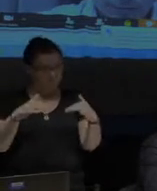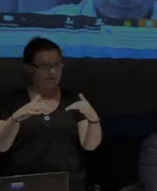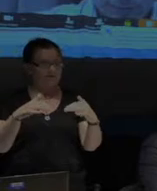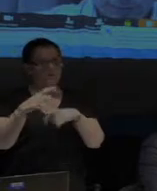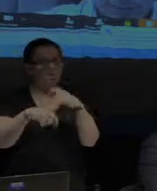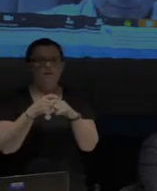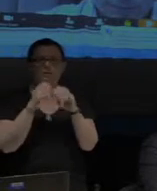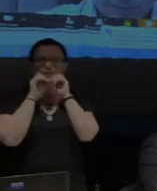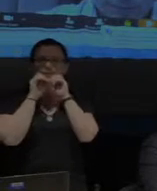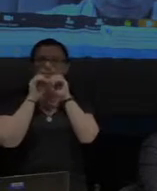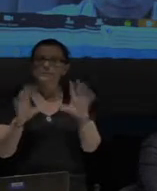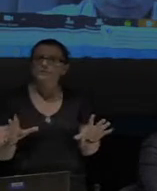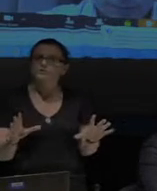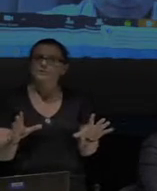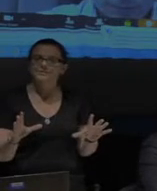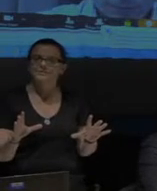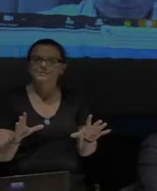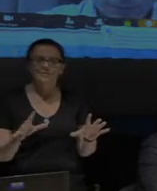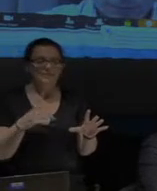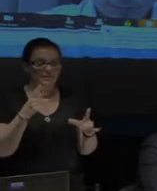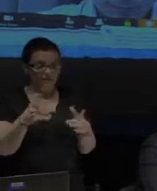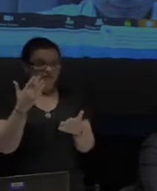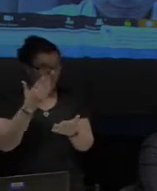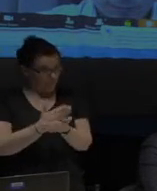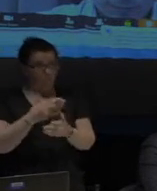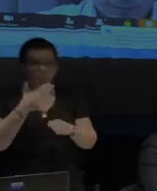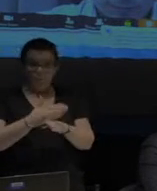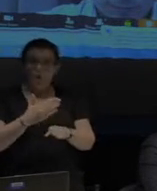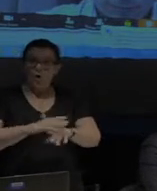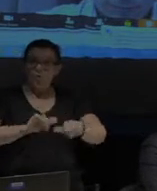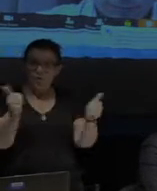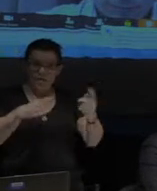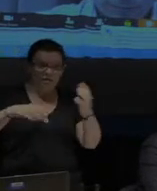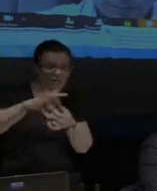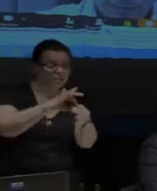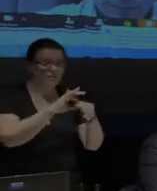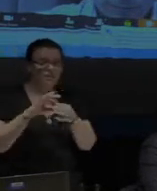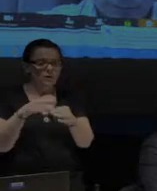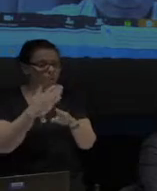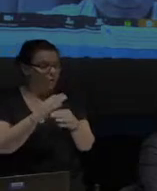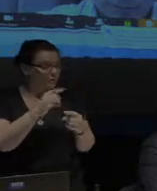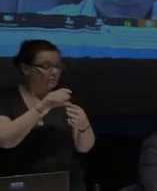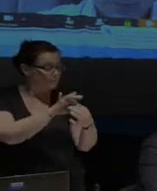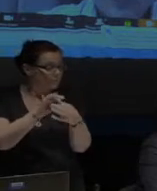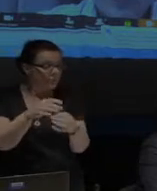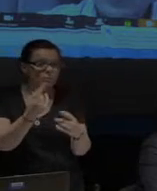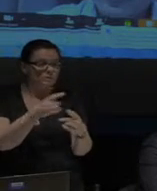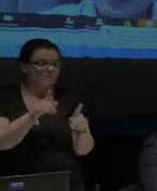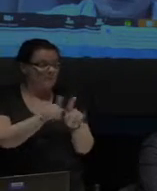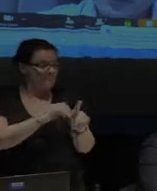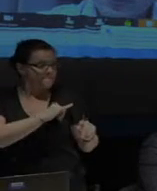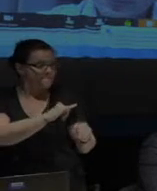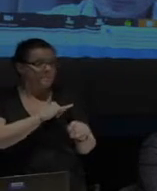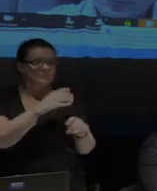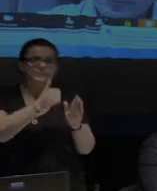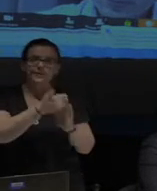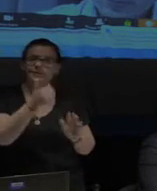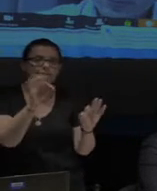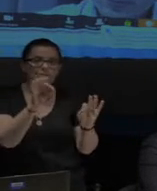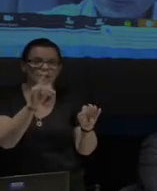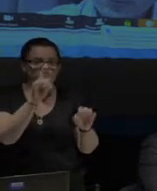together. They actually perform, never mind the fact that they're meeting people who don't operate in their skill area, the bringing of them